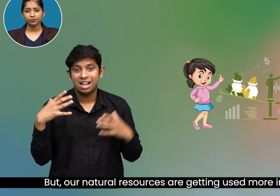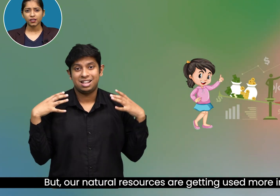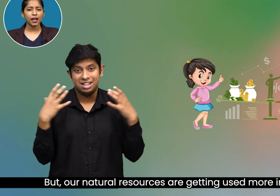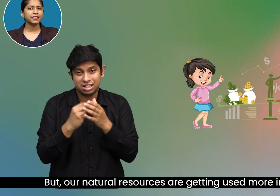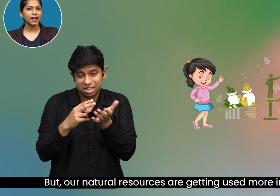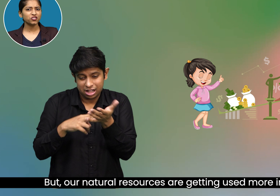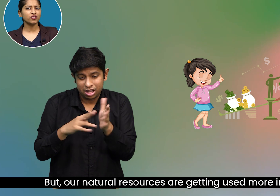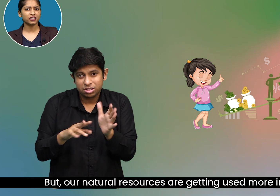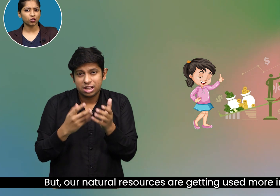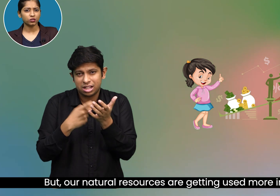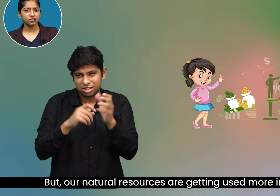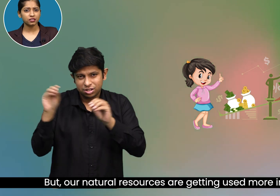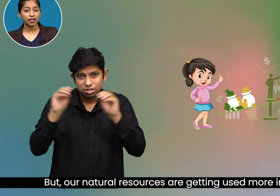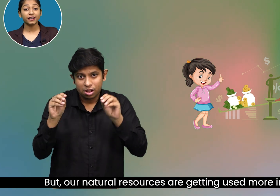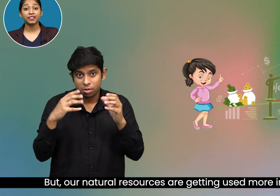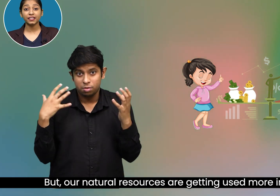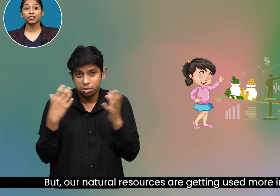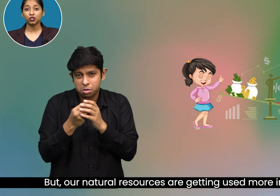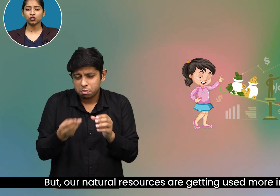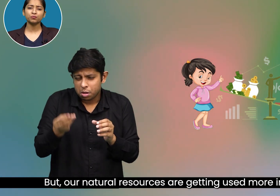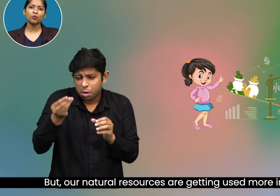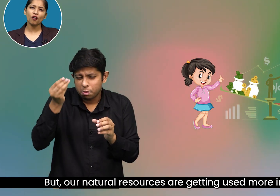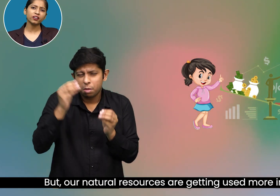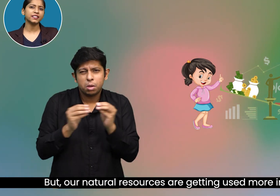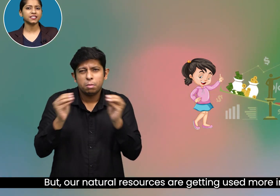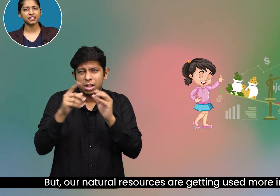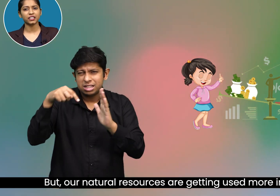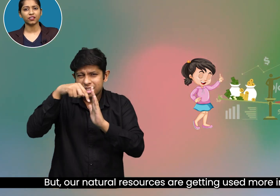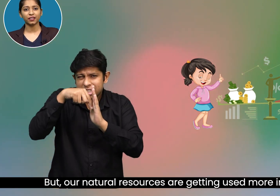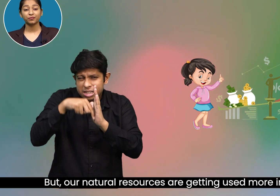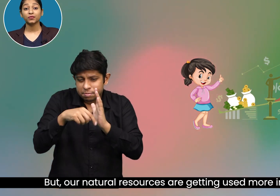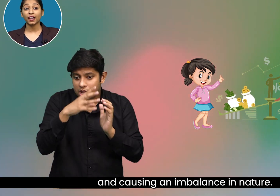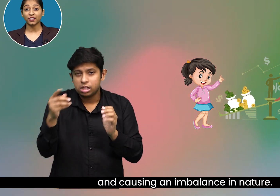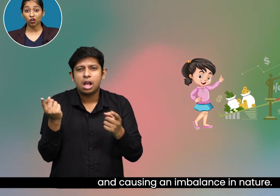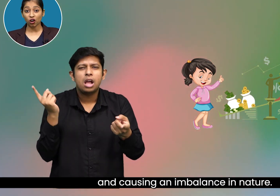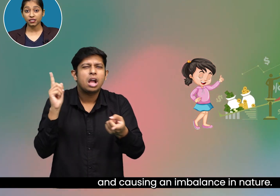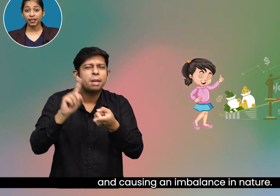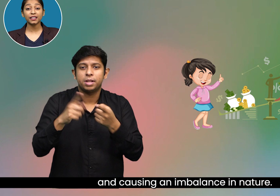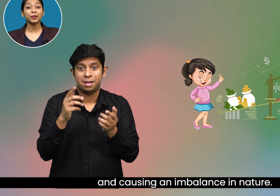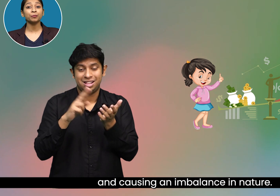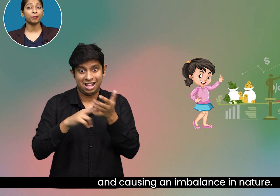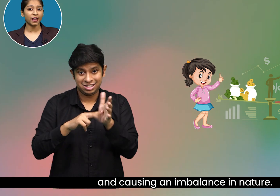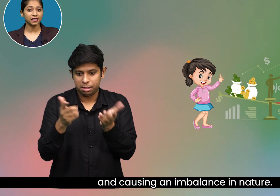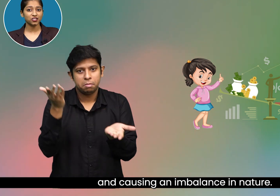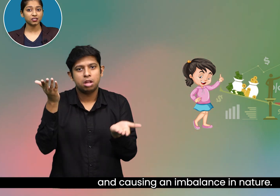But our natural resources are getting used more intensively and